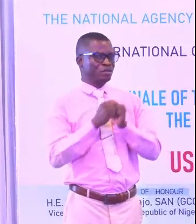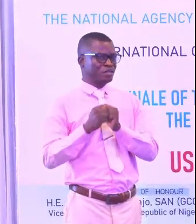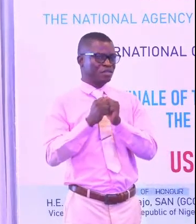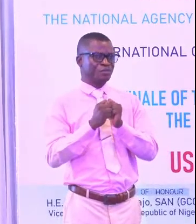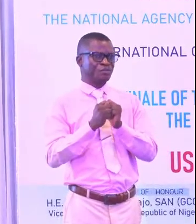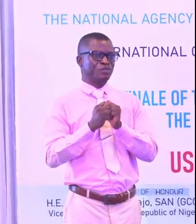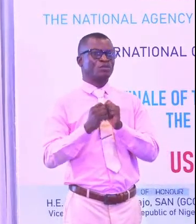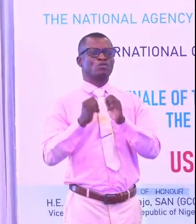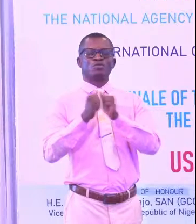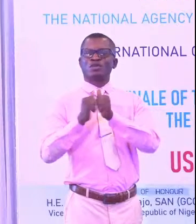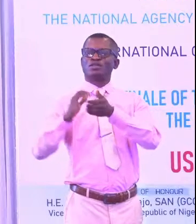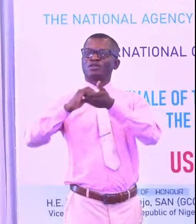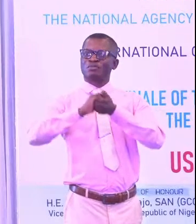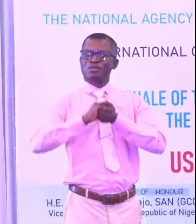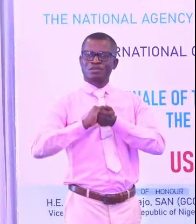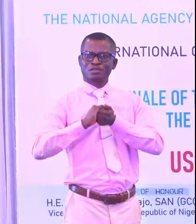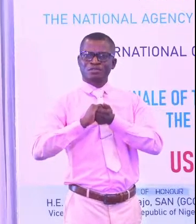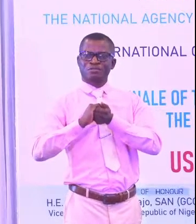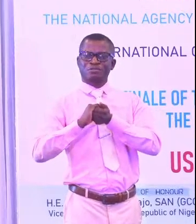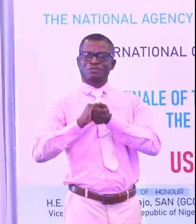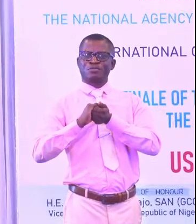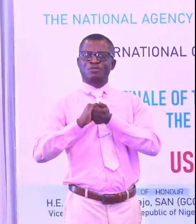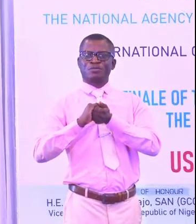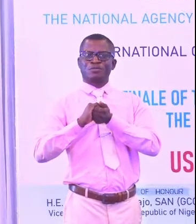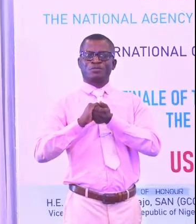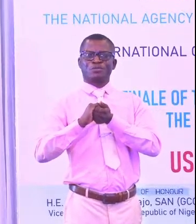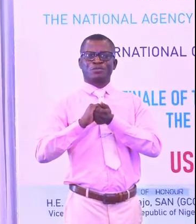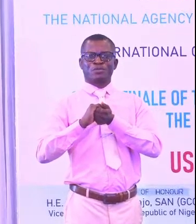with collaboration with